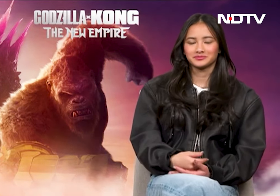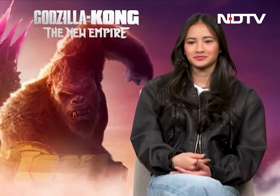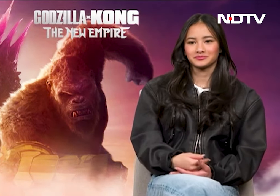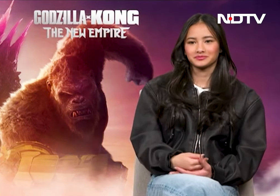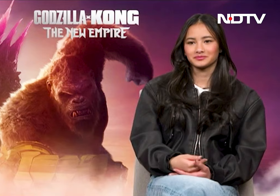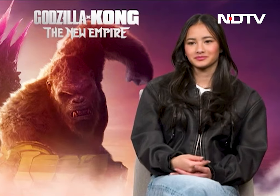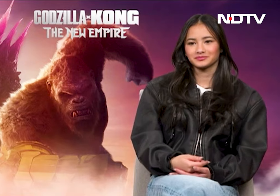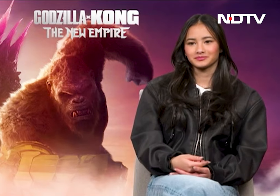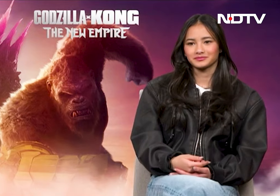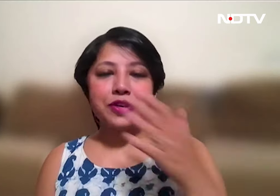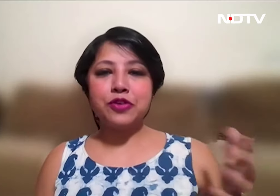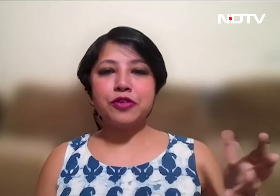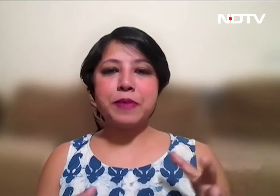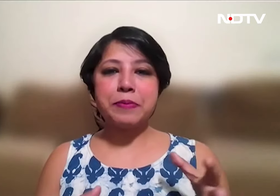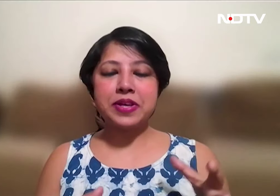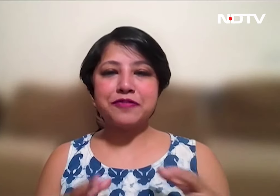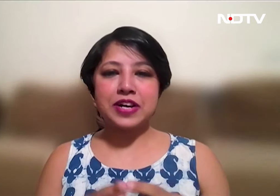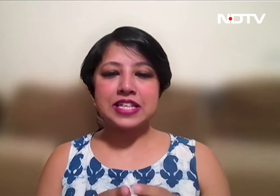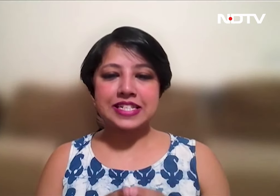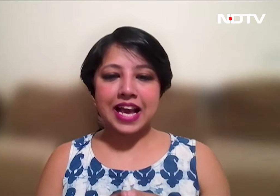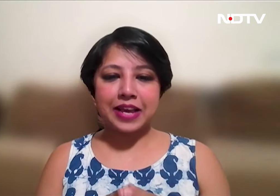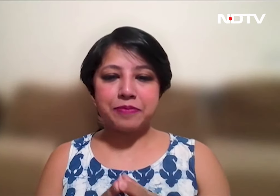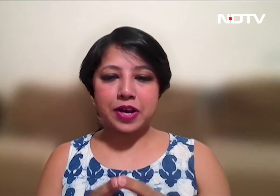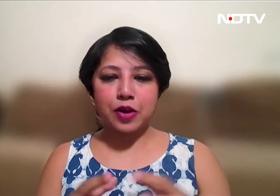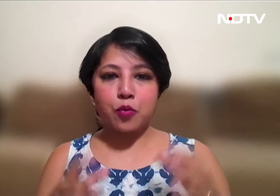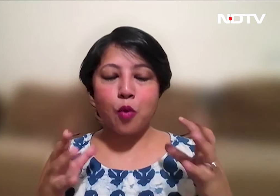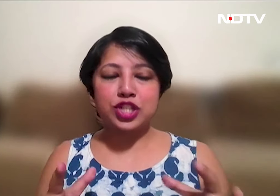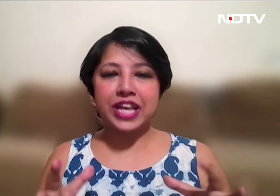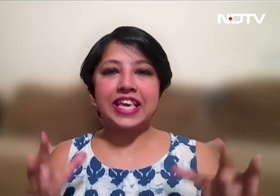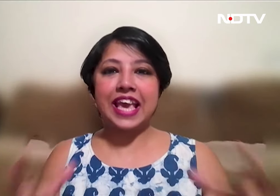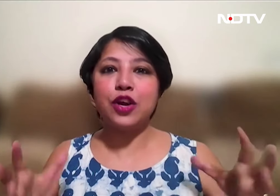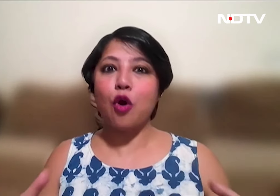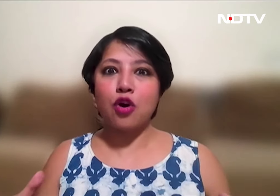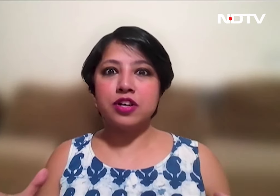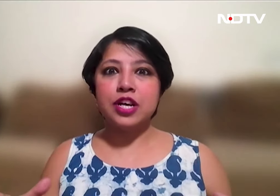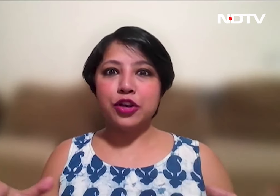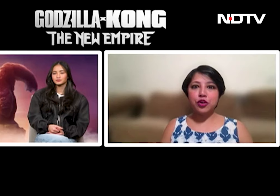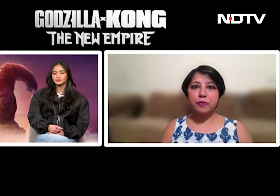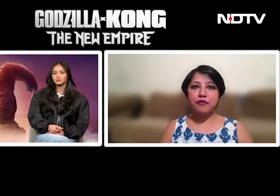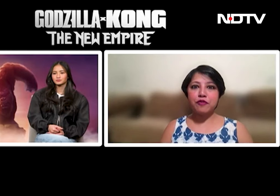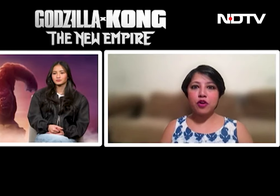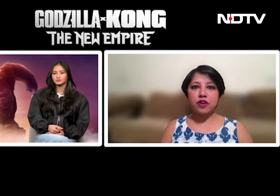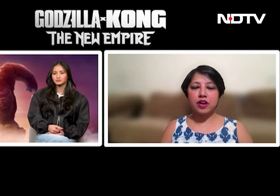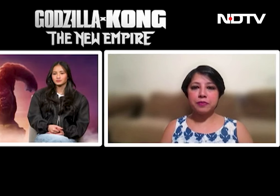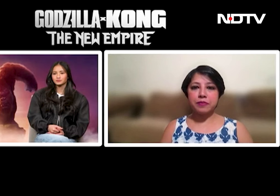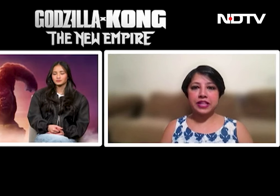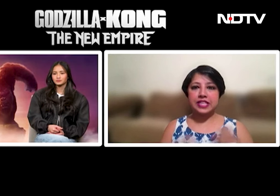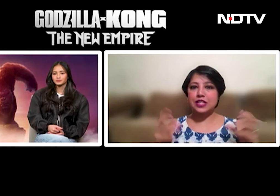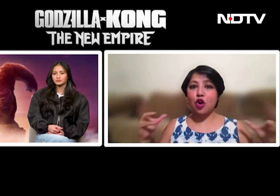have any special connections. You remember the first time watching King Kong, you know, before this